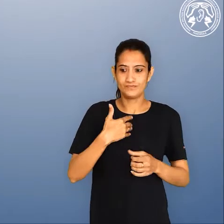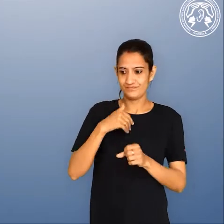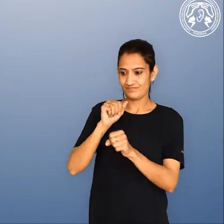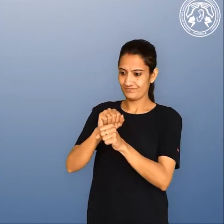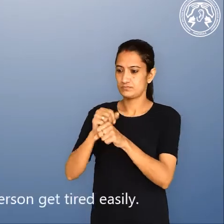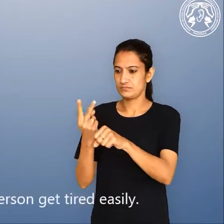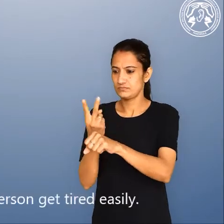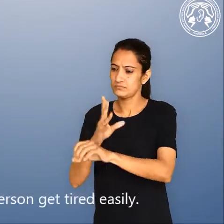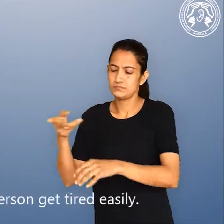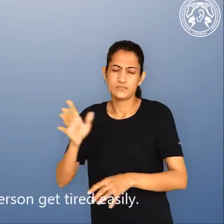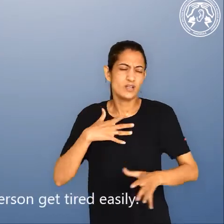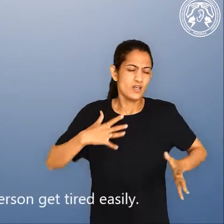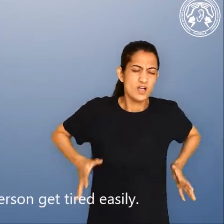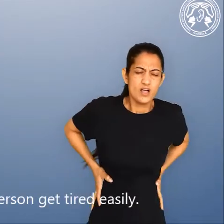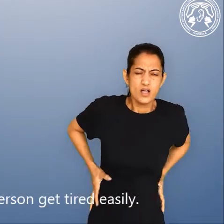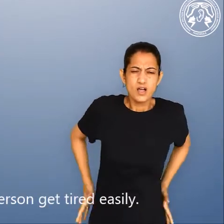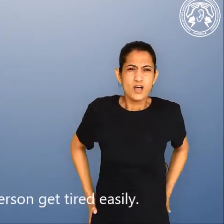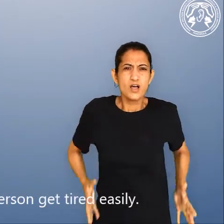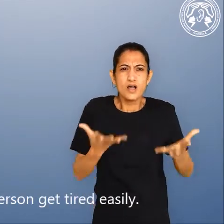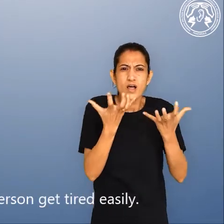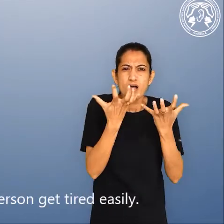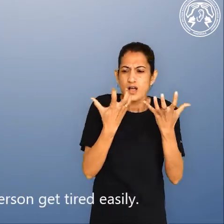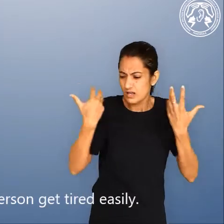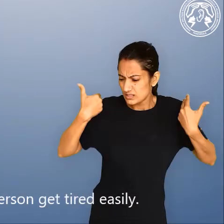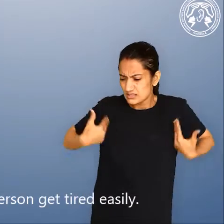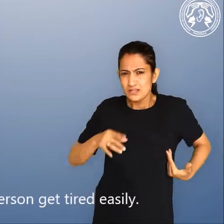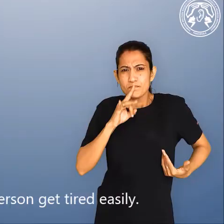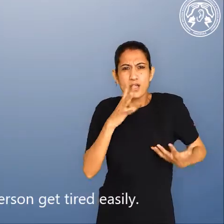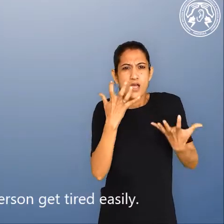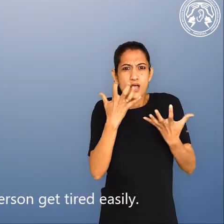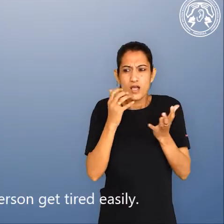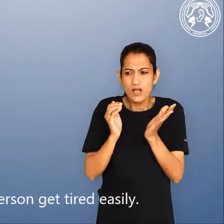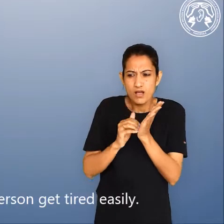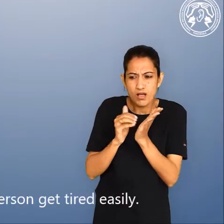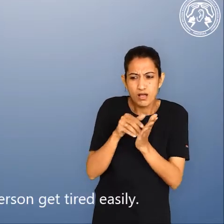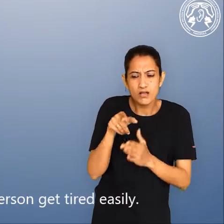significantly. As a result, person get tired easily.